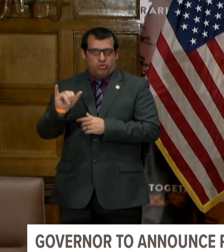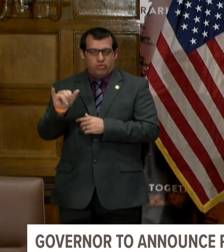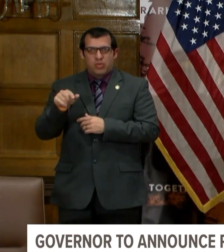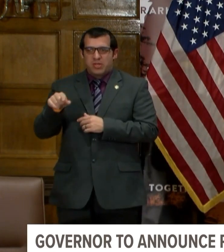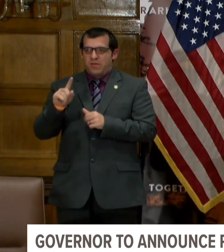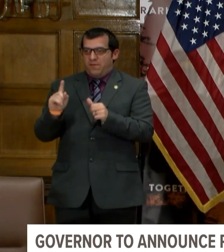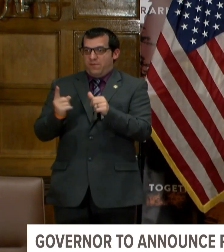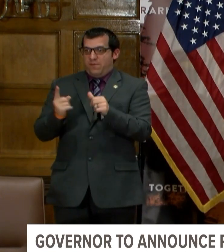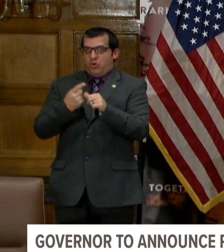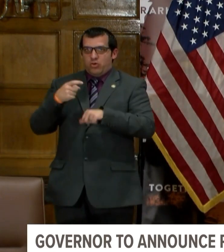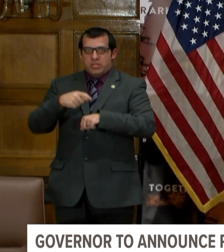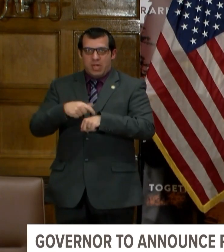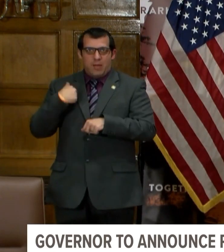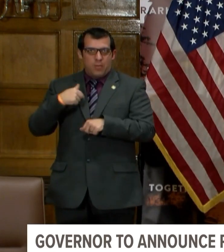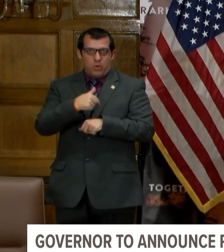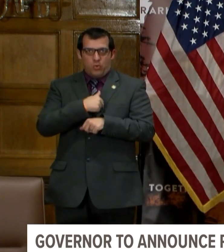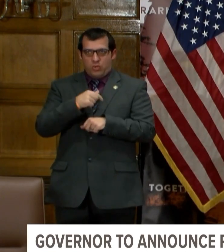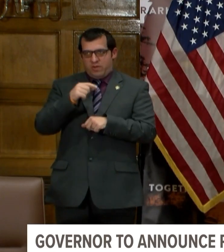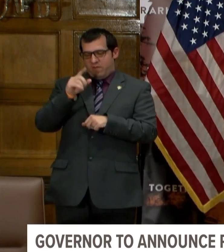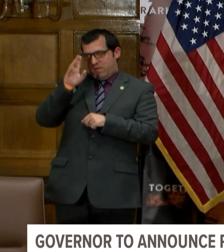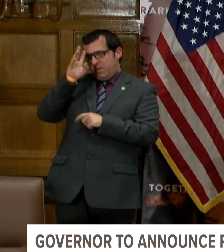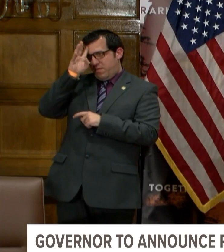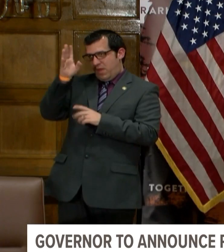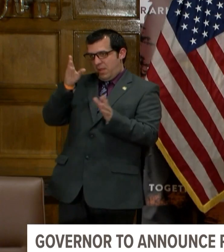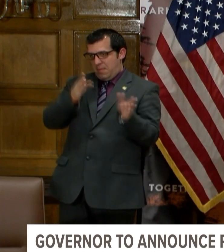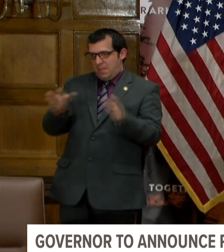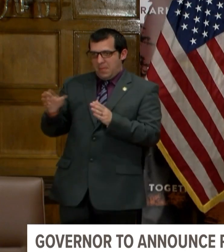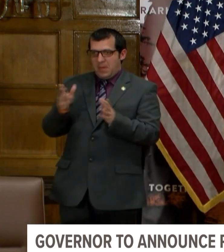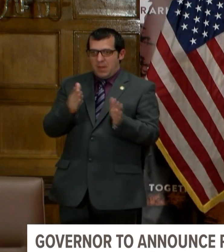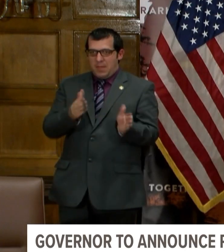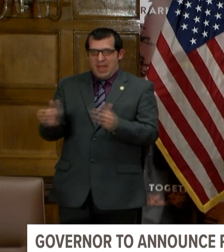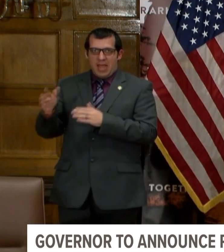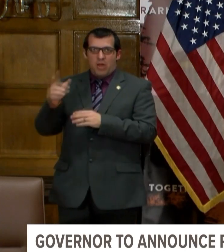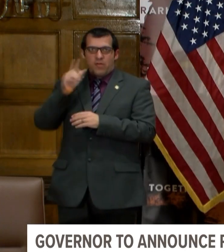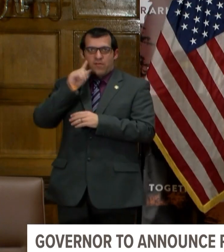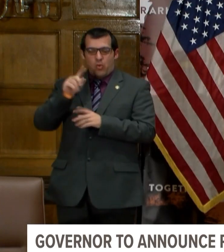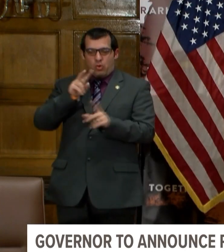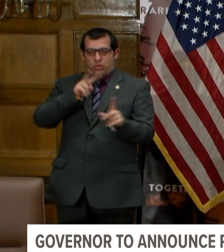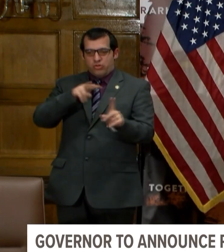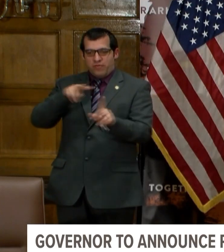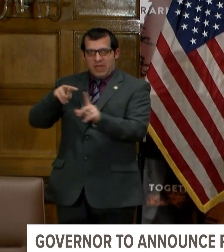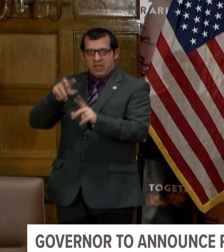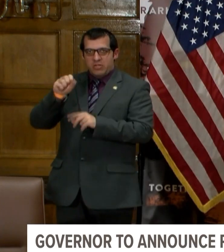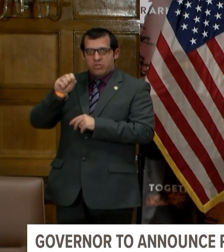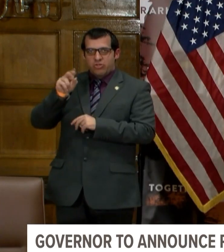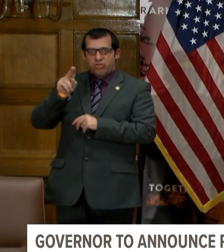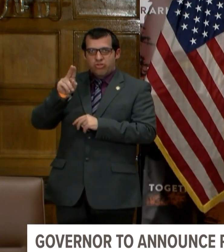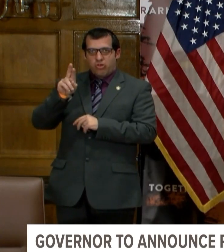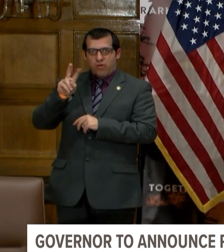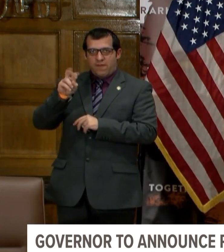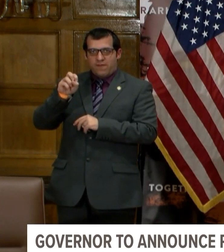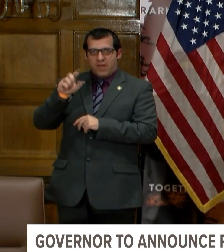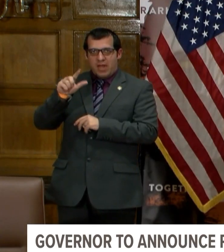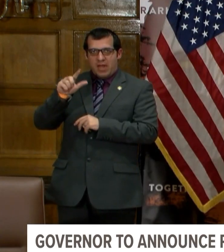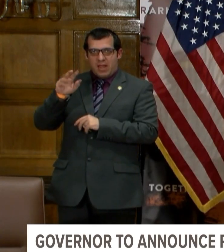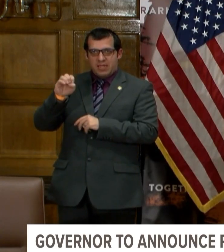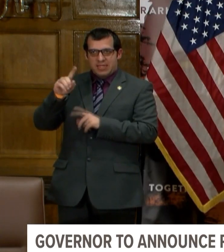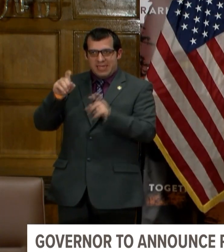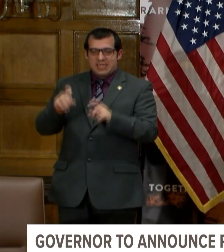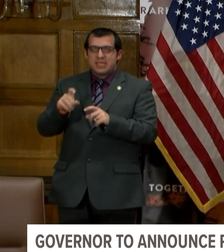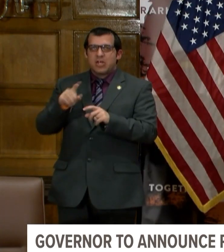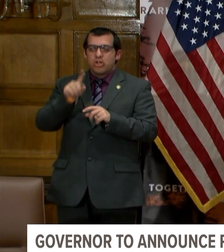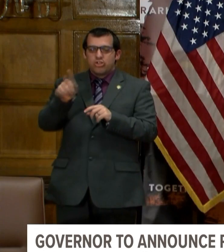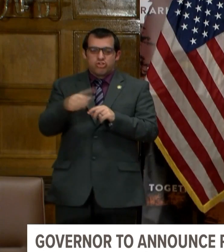time we've developed a plan for sentinel testing or surveillance testing that goes beyond simply